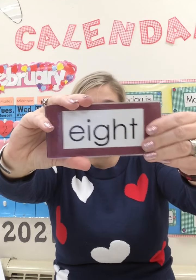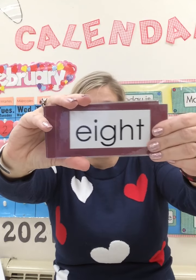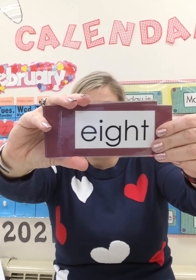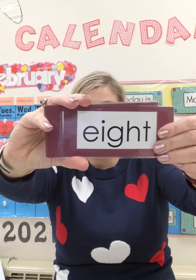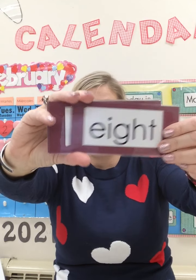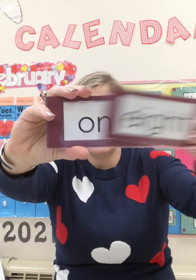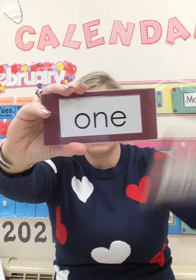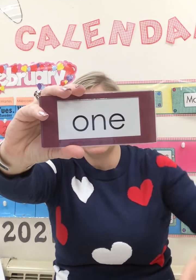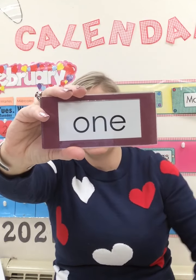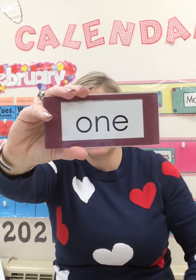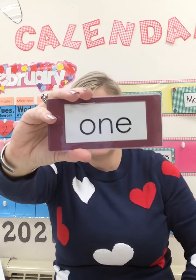8,